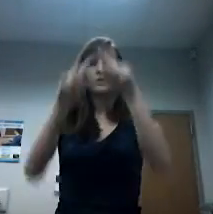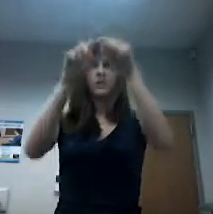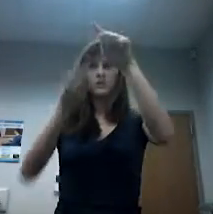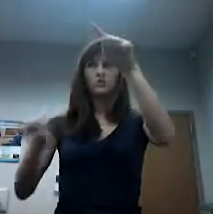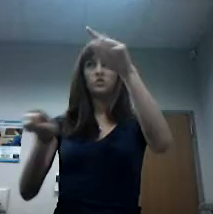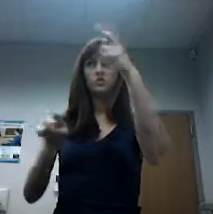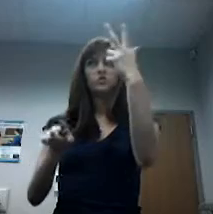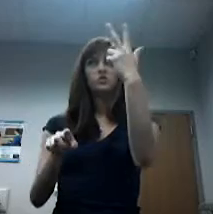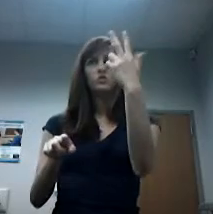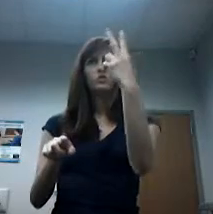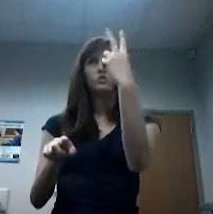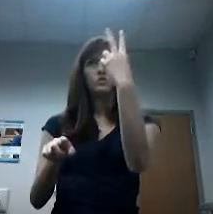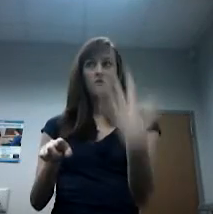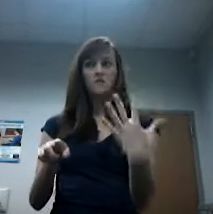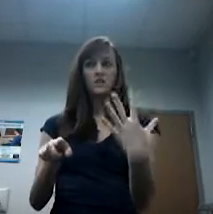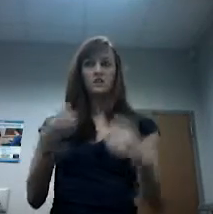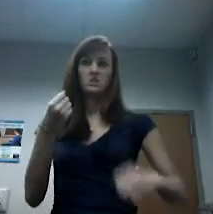you, give you money if you needed it.